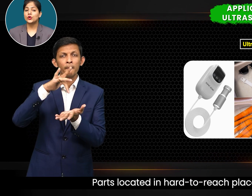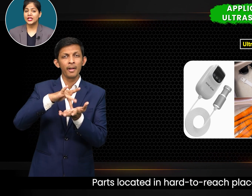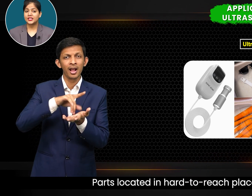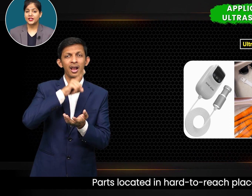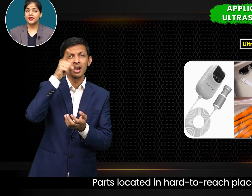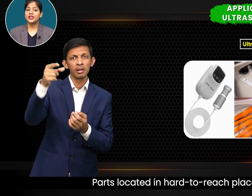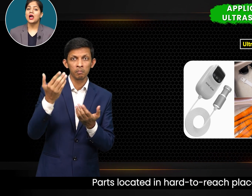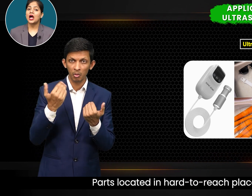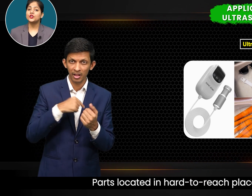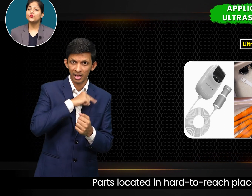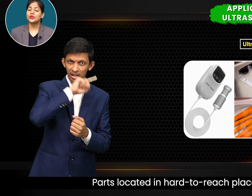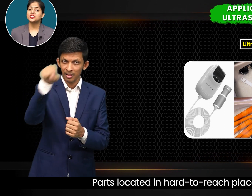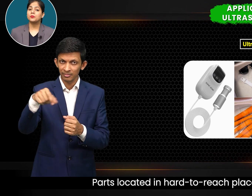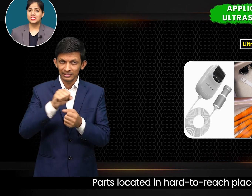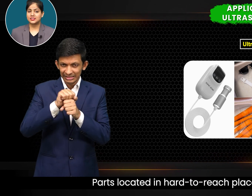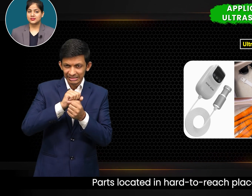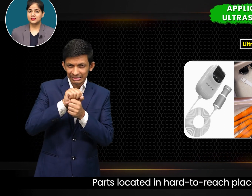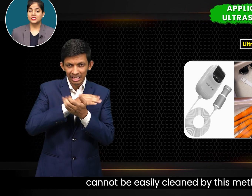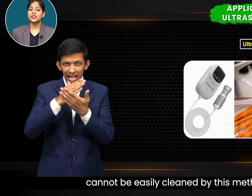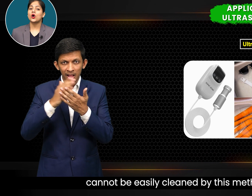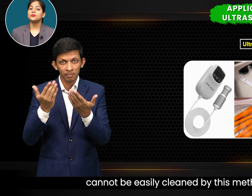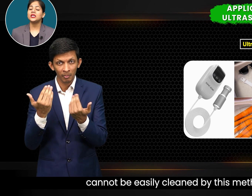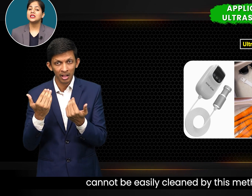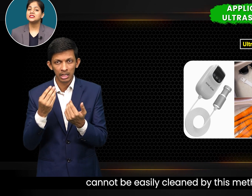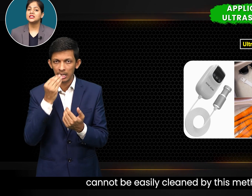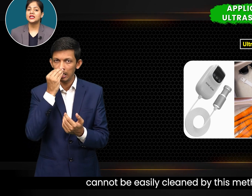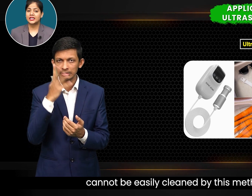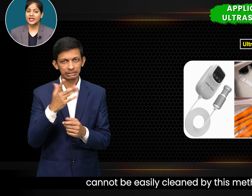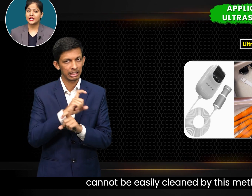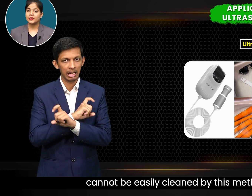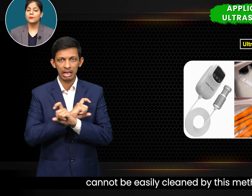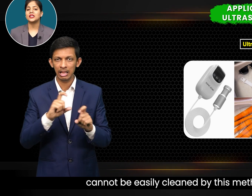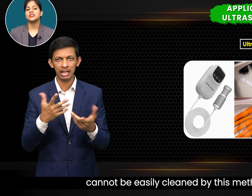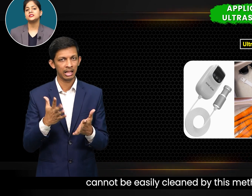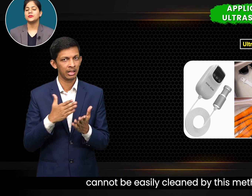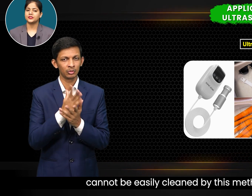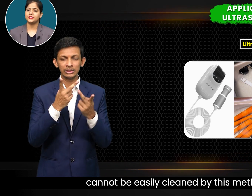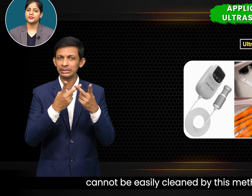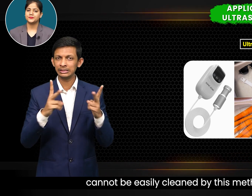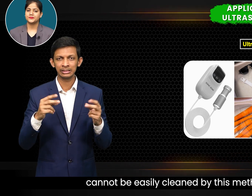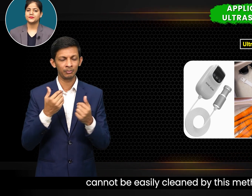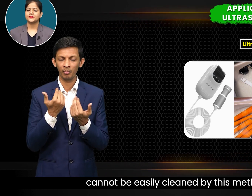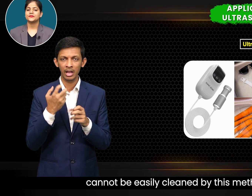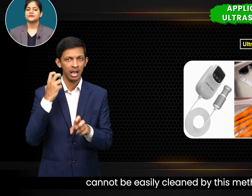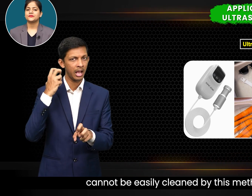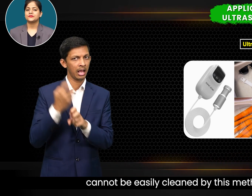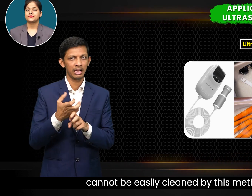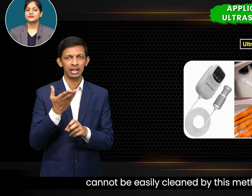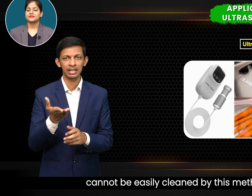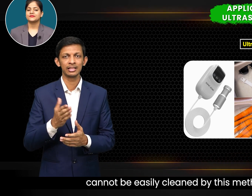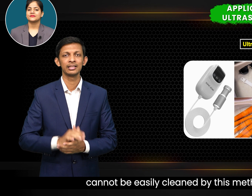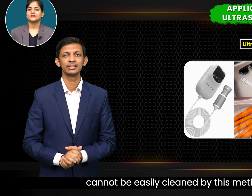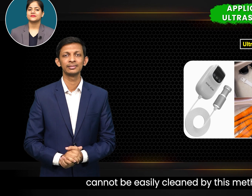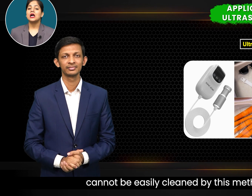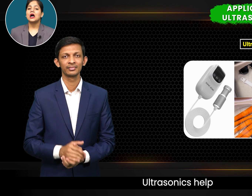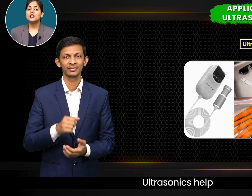Parts located in hard to reach places cannot be easily cleaned by this method.